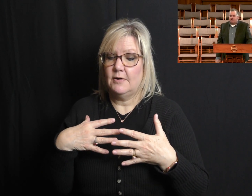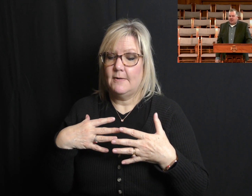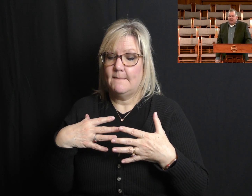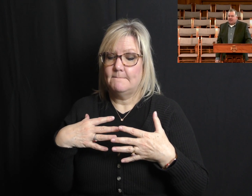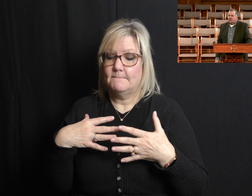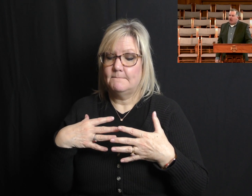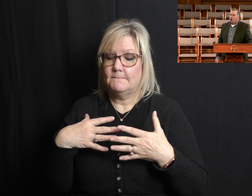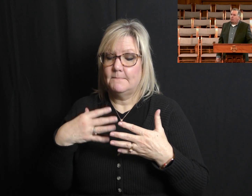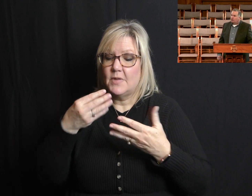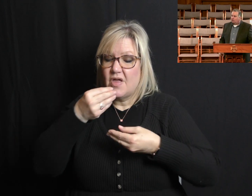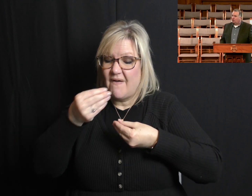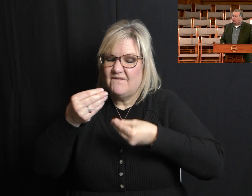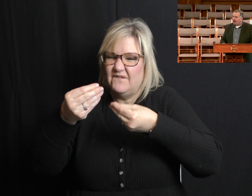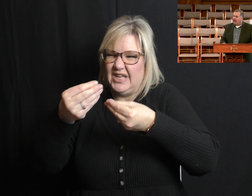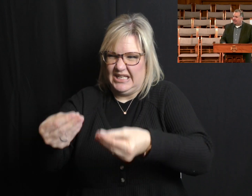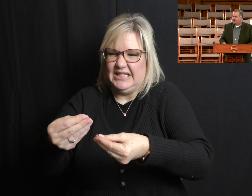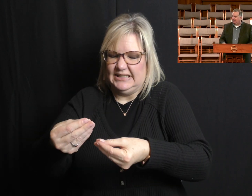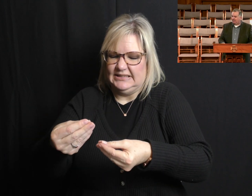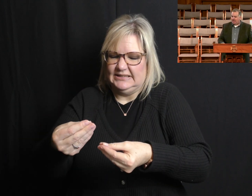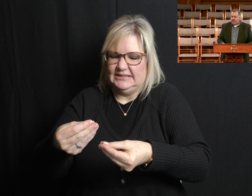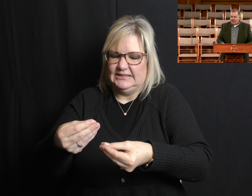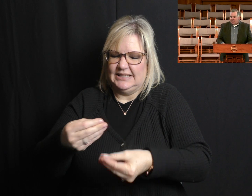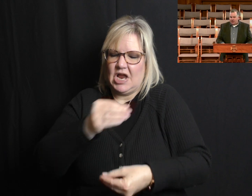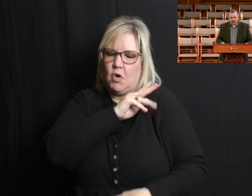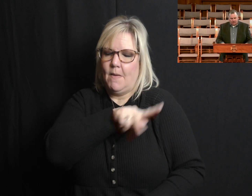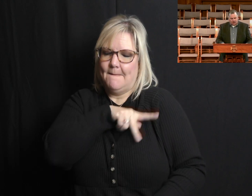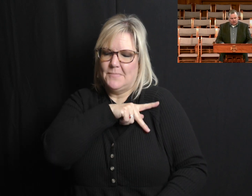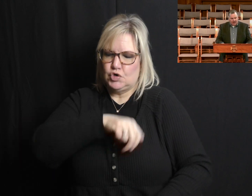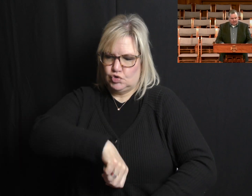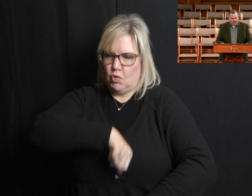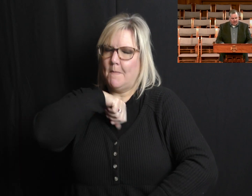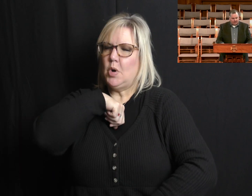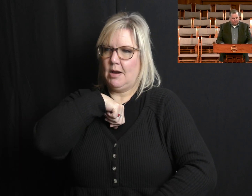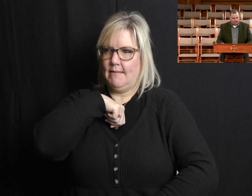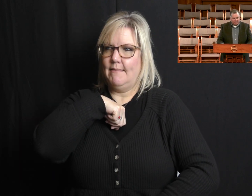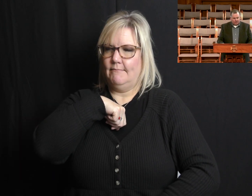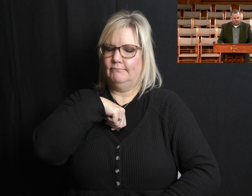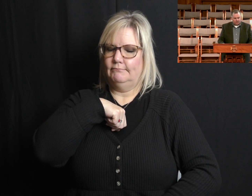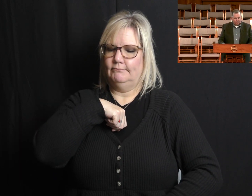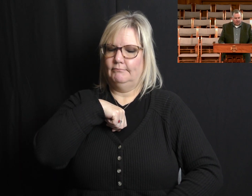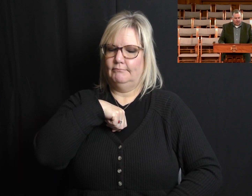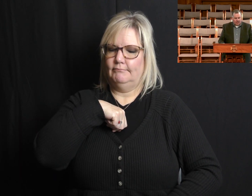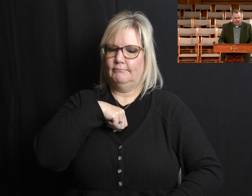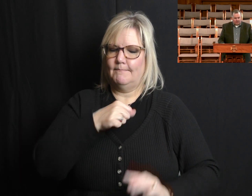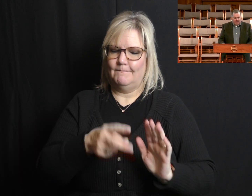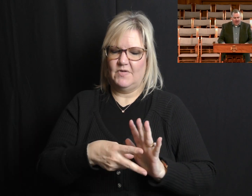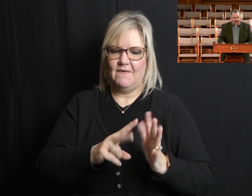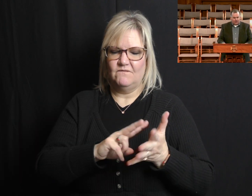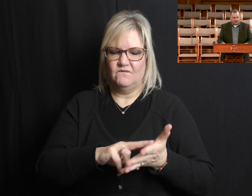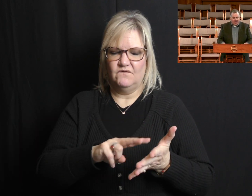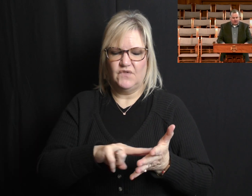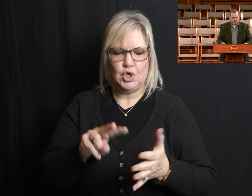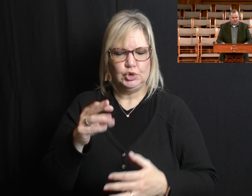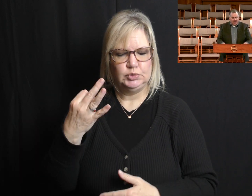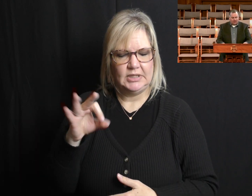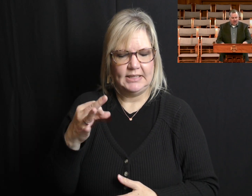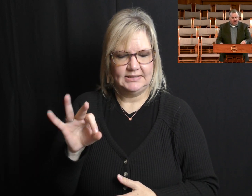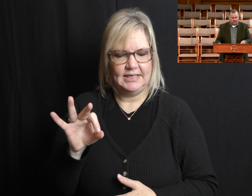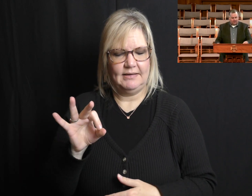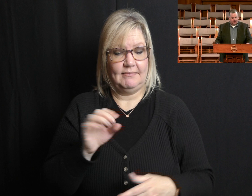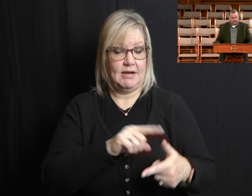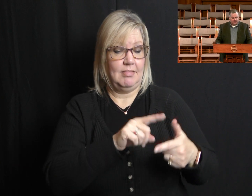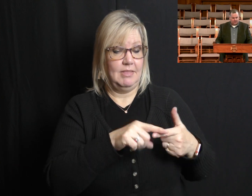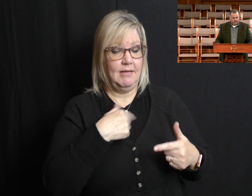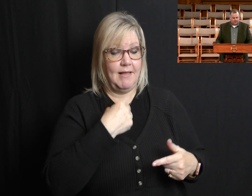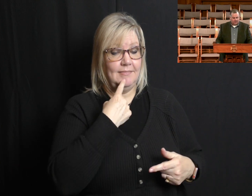Fear feeds our personal pride. He said in verse 19, "Then I'll say to